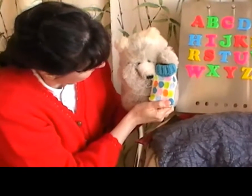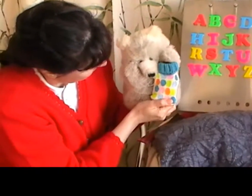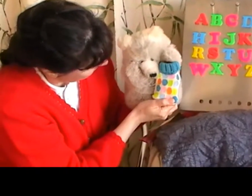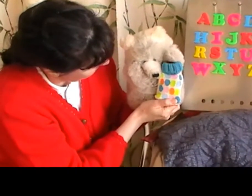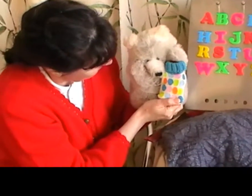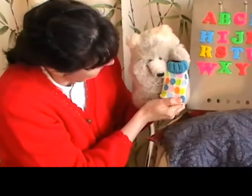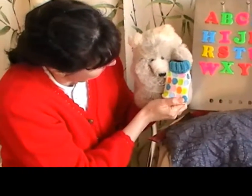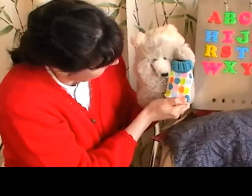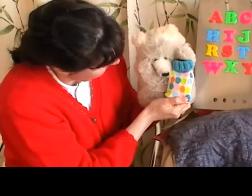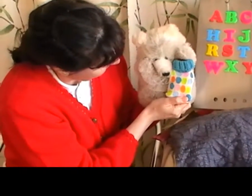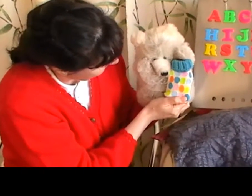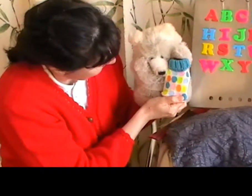the hot water bottle?